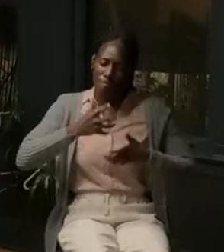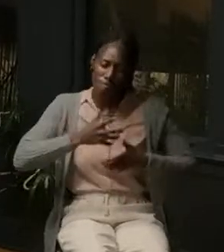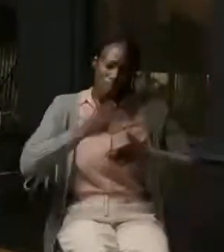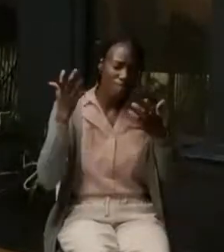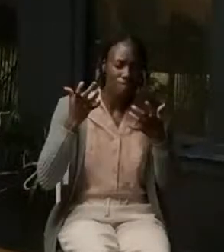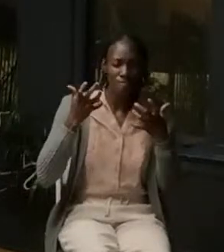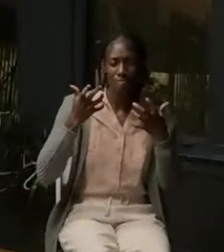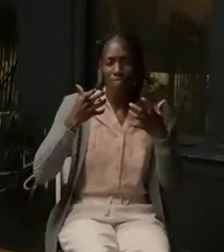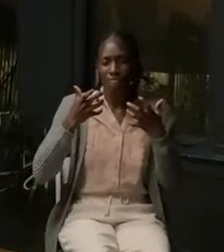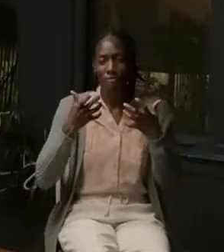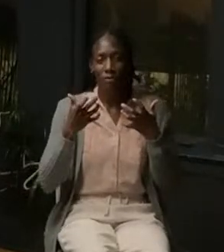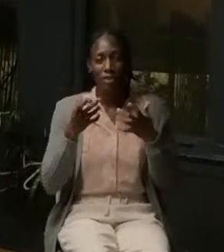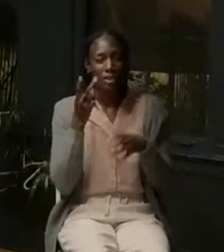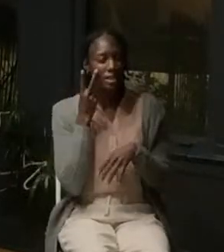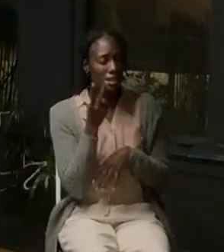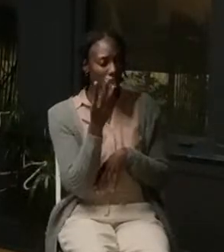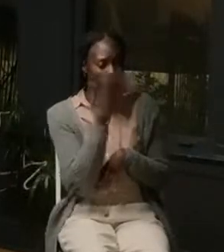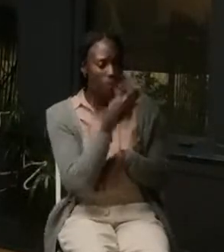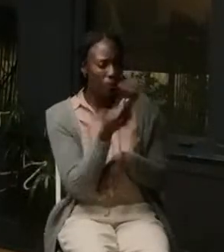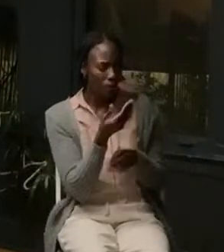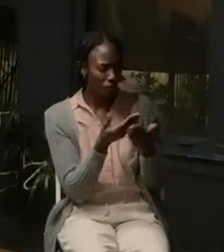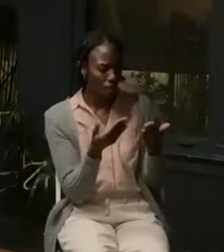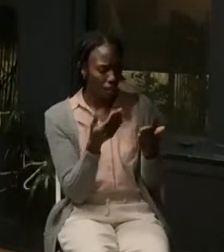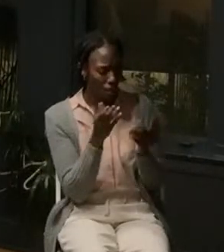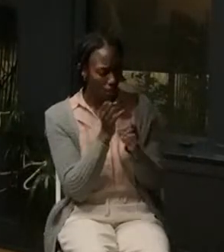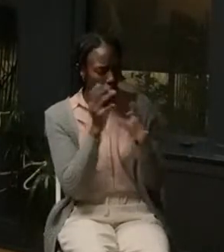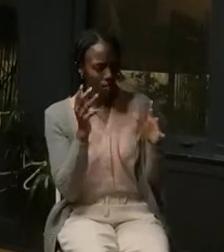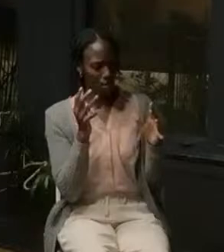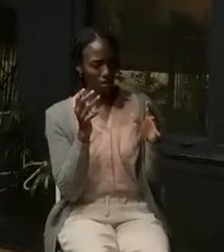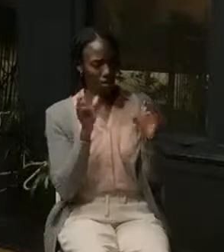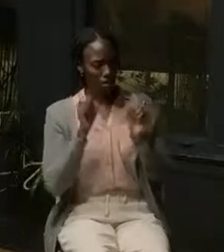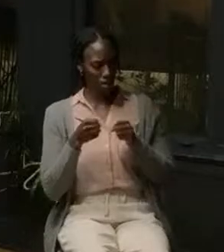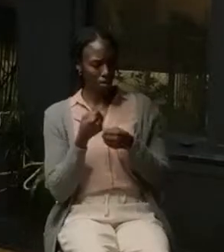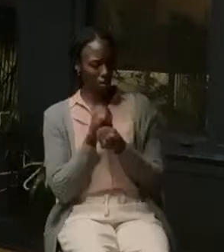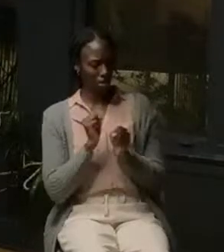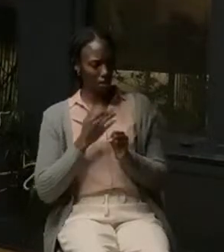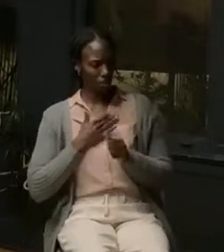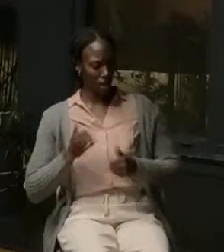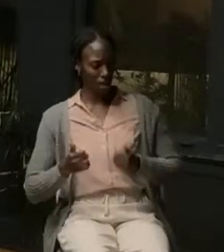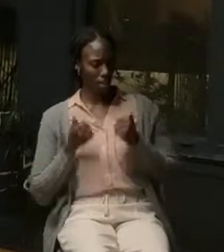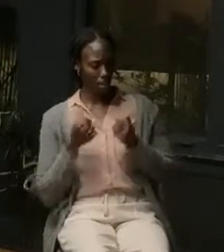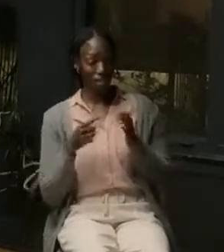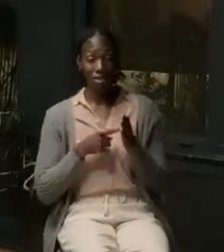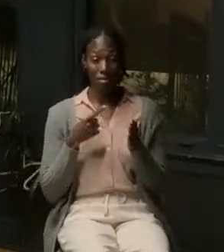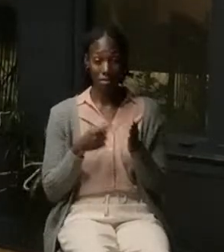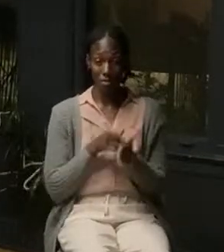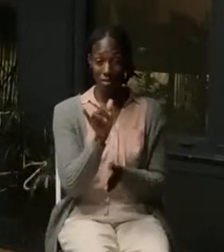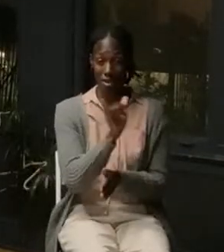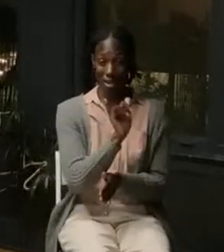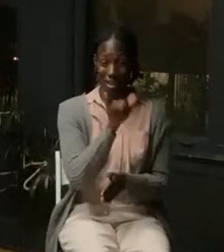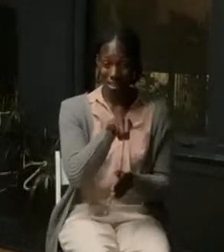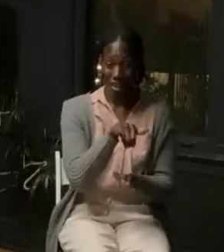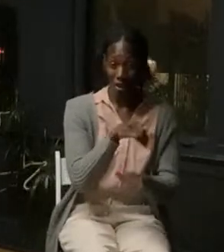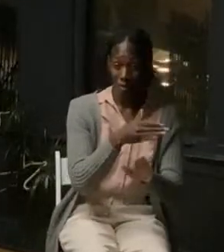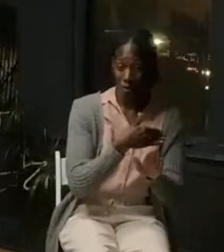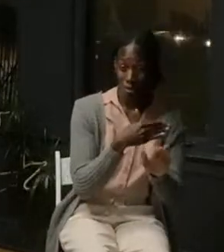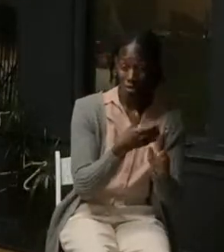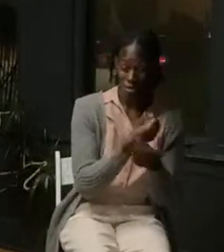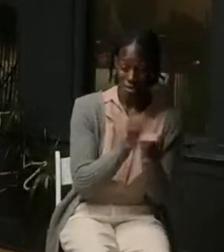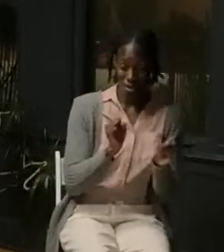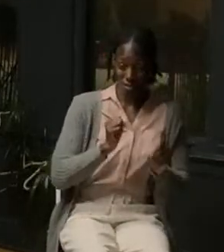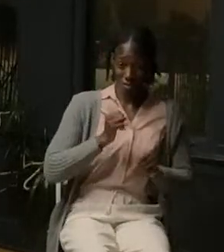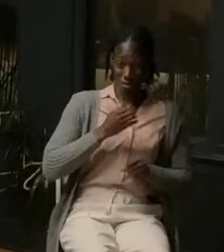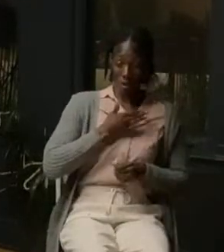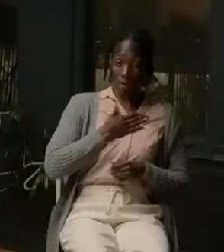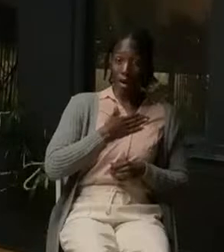thing and imagine it could save your life sometimes like it does mine. Every time the moon